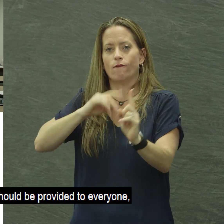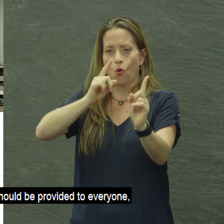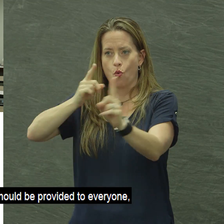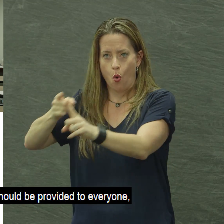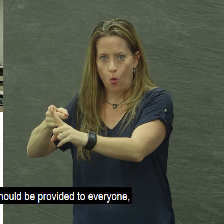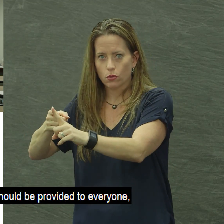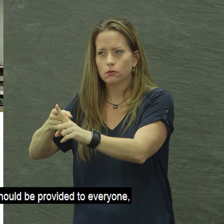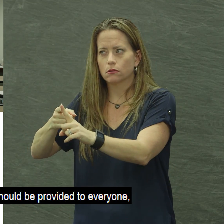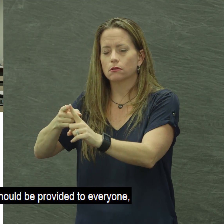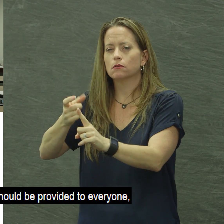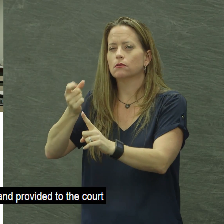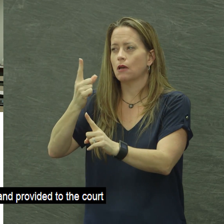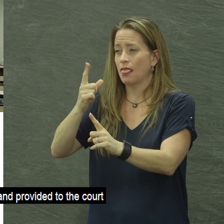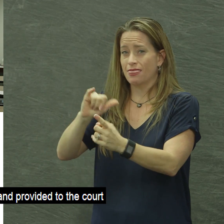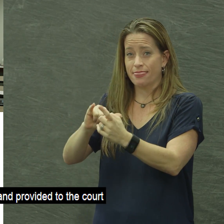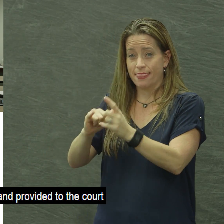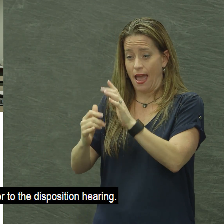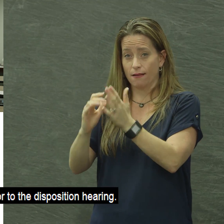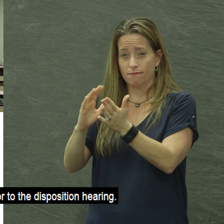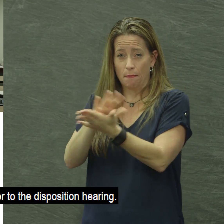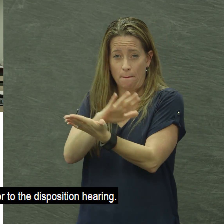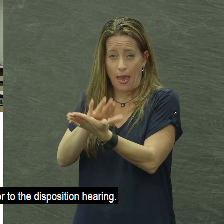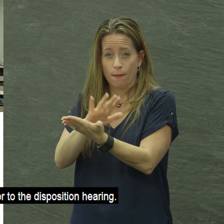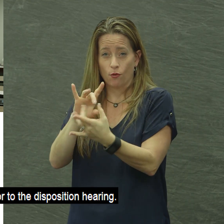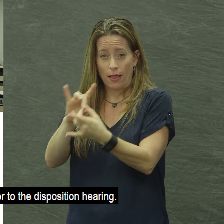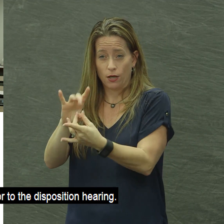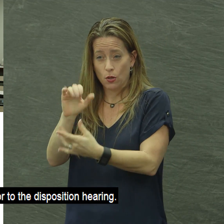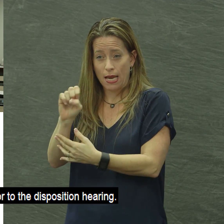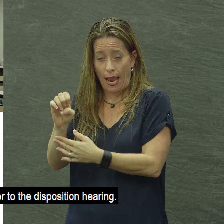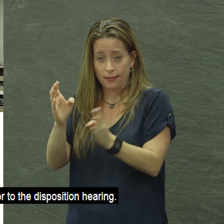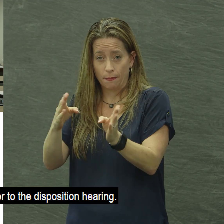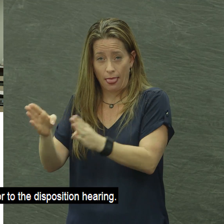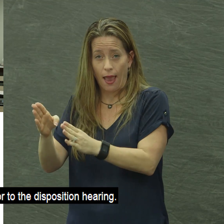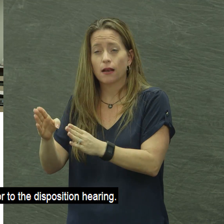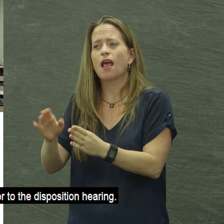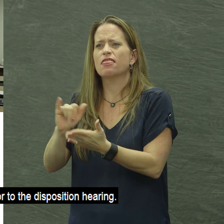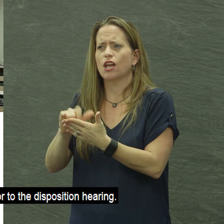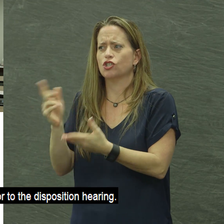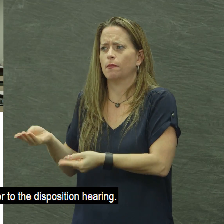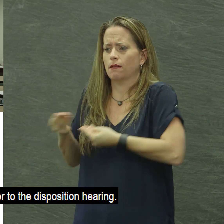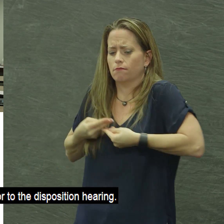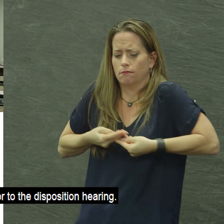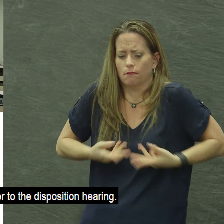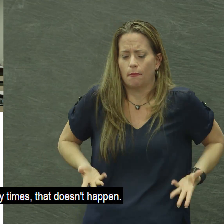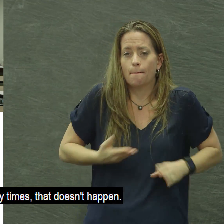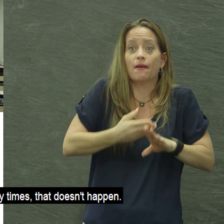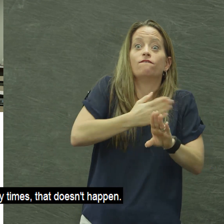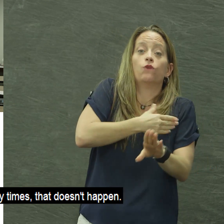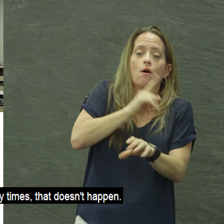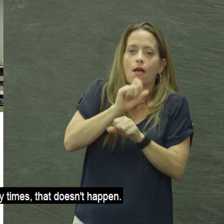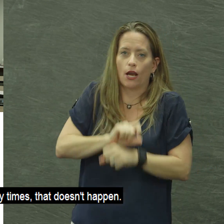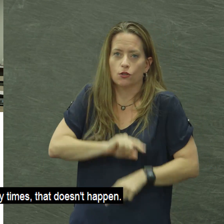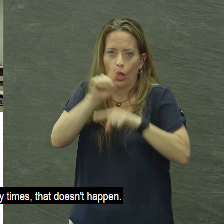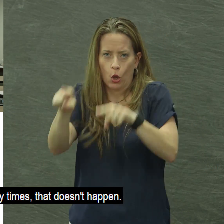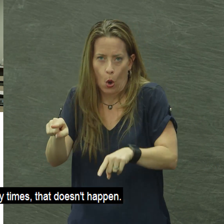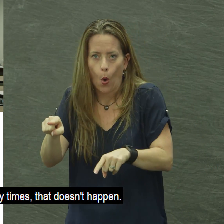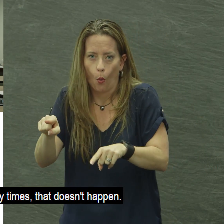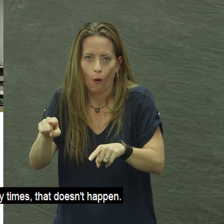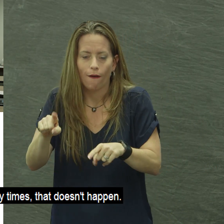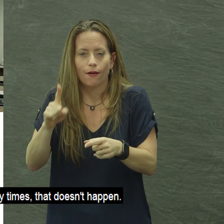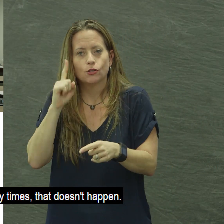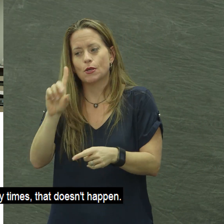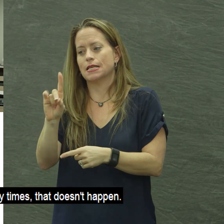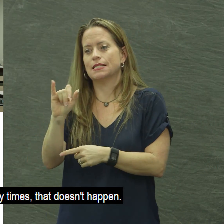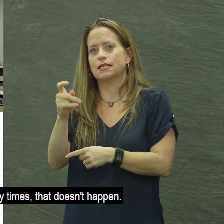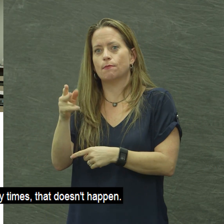That should be provided to everyone and provided to the court prior to the disposition hearing. Many times that doesn't